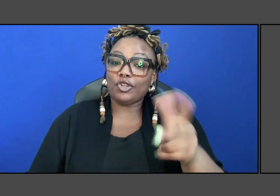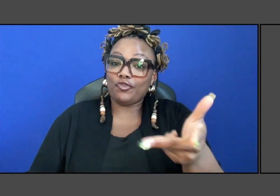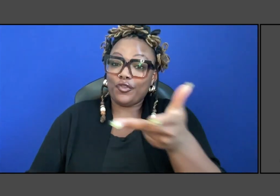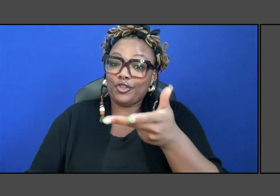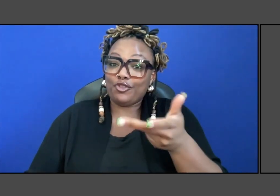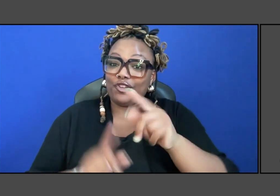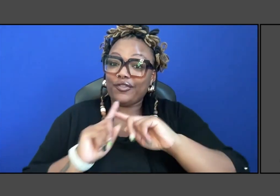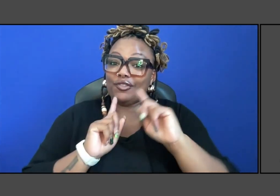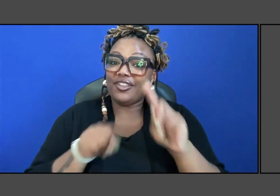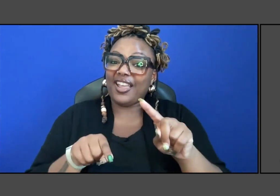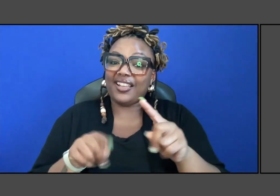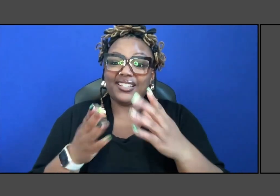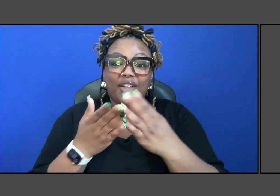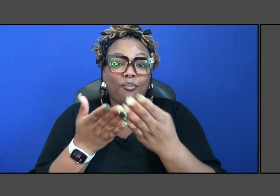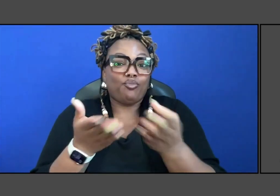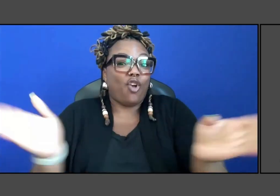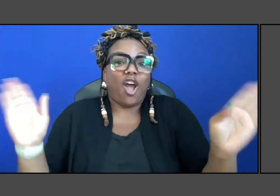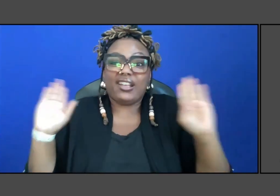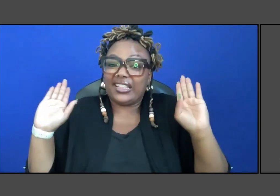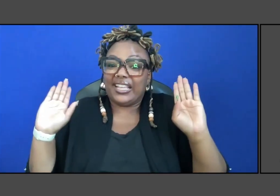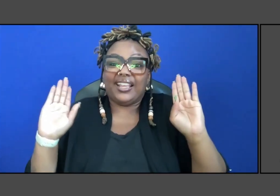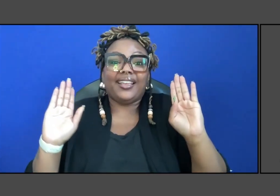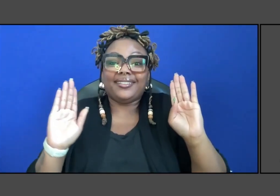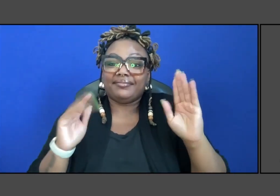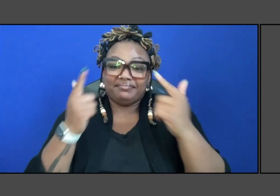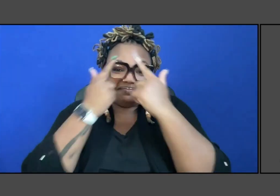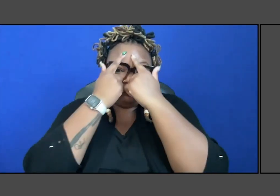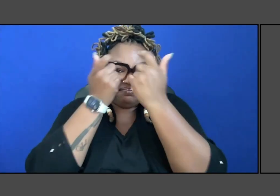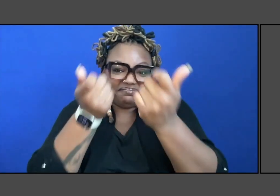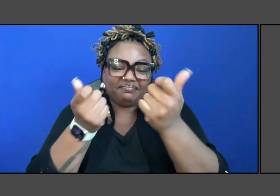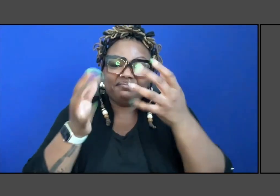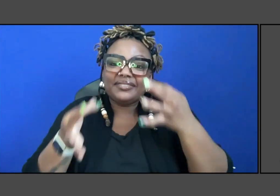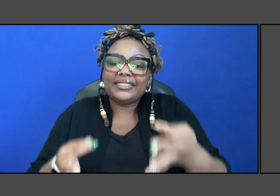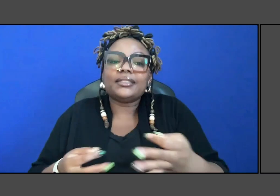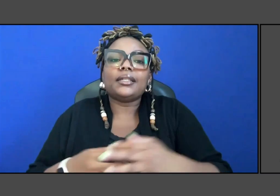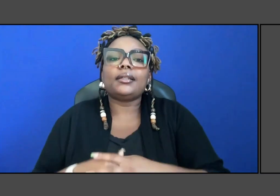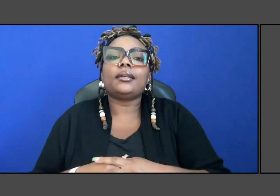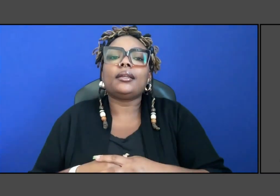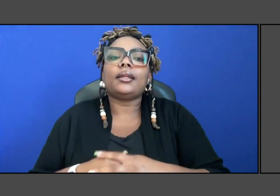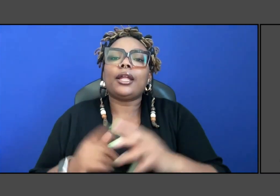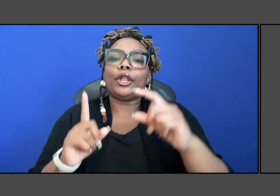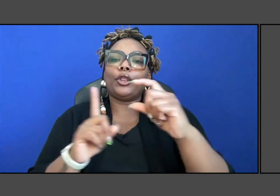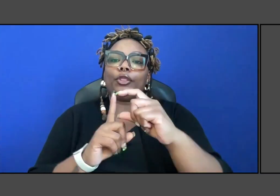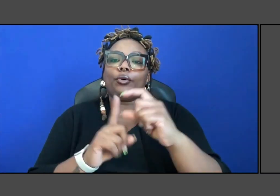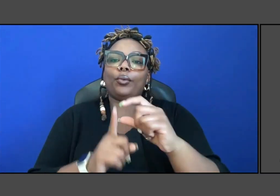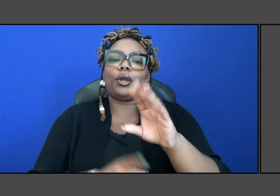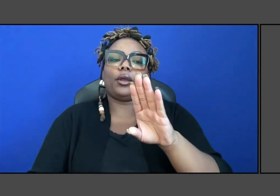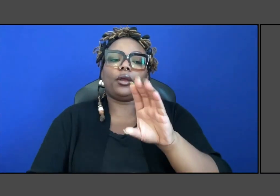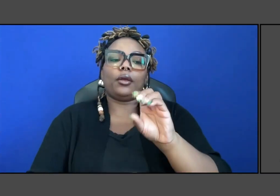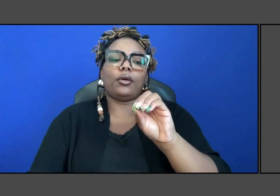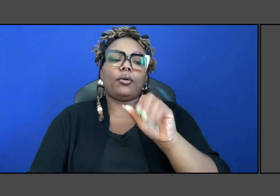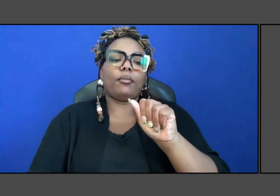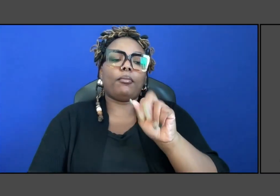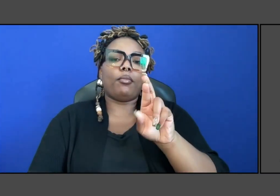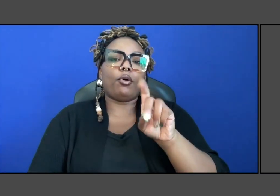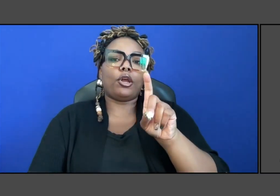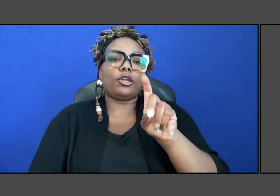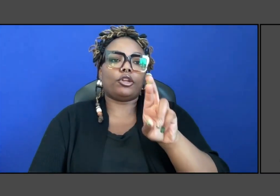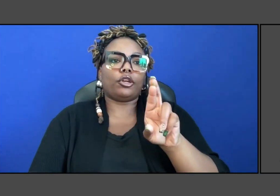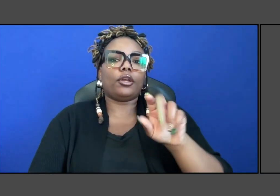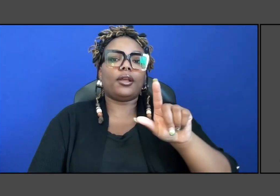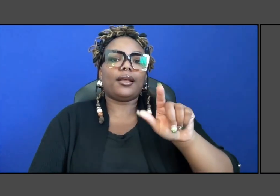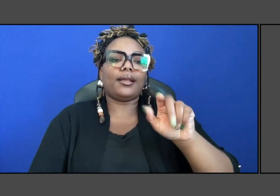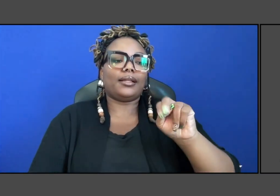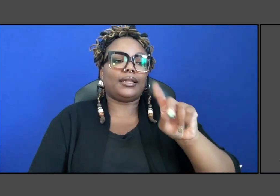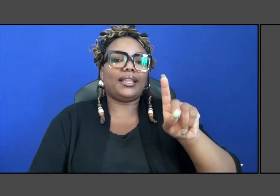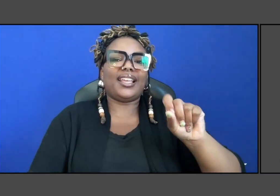broadly, expansively, however you wish. What does the word Borderlands mean to you? And Patrisia, we'll start